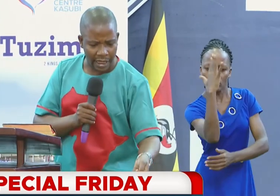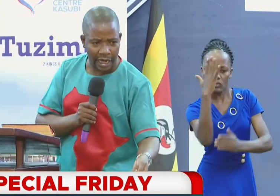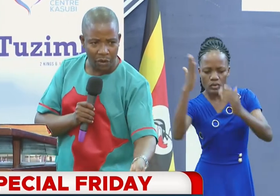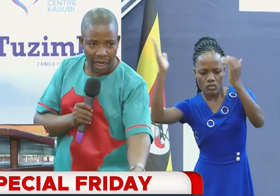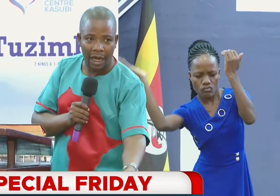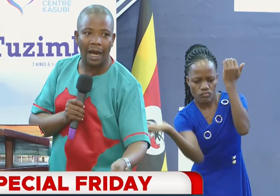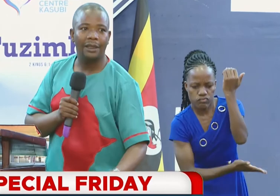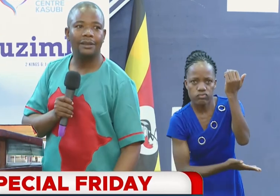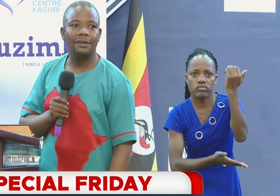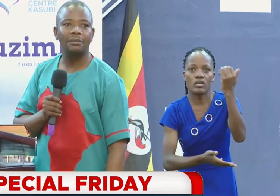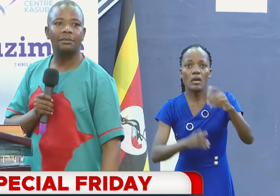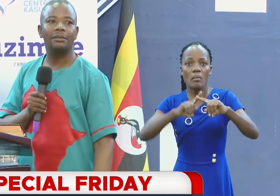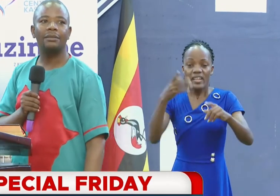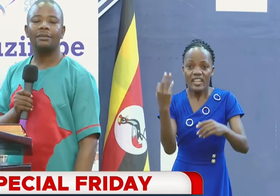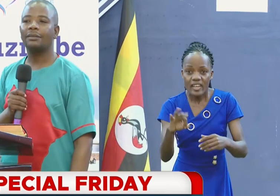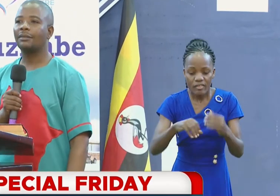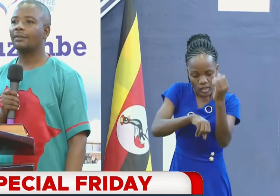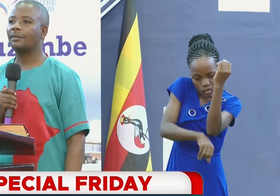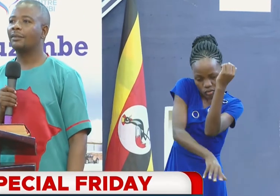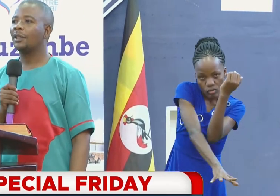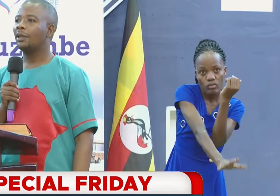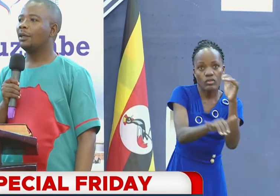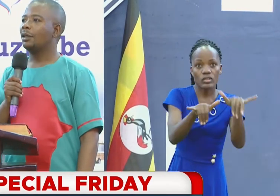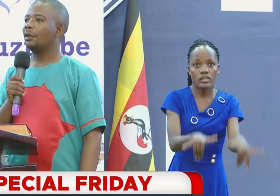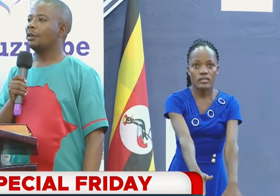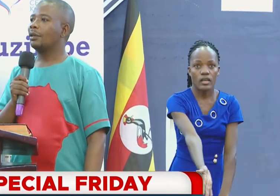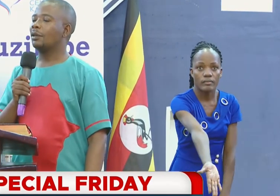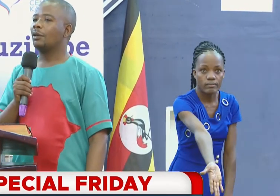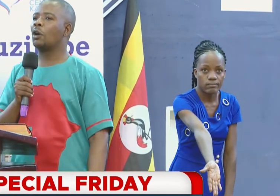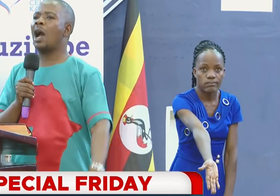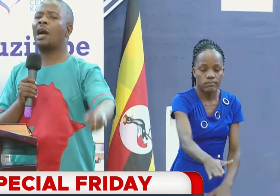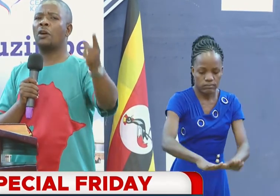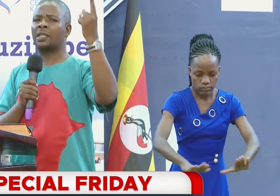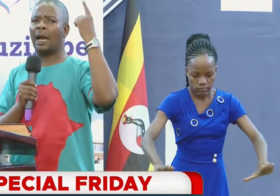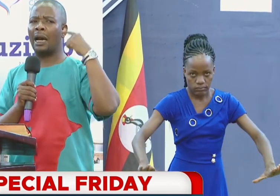a tree is cut down, once its root is still within the ground,